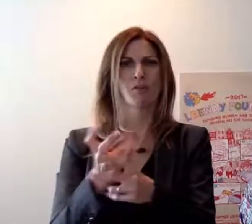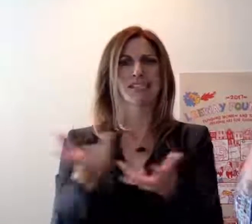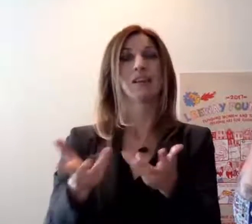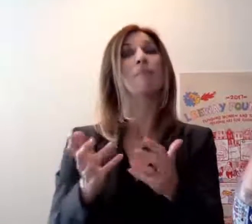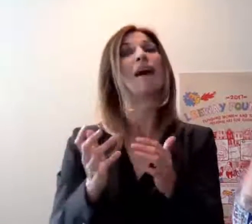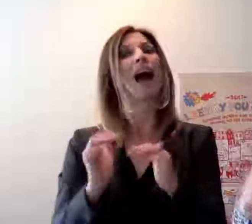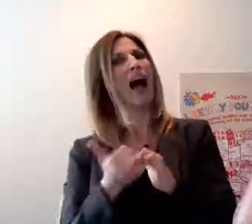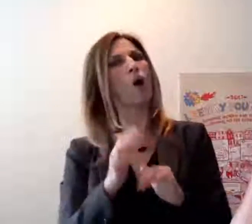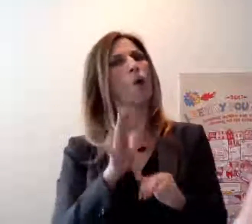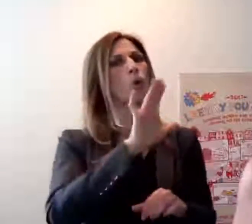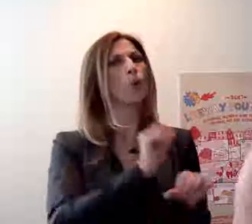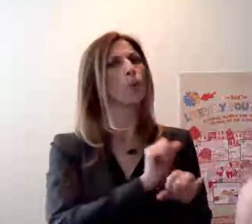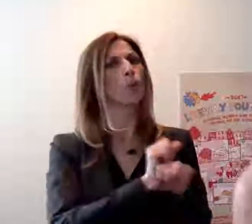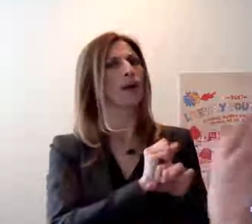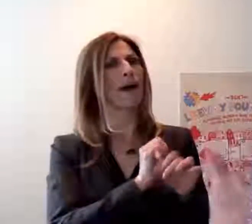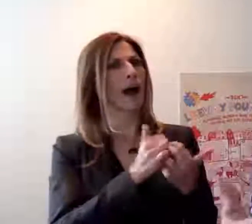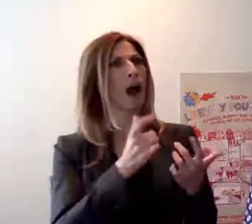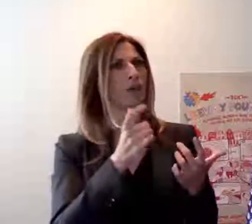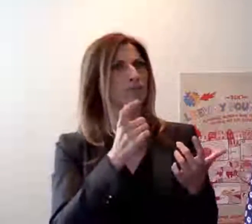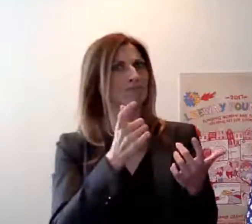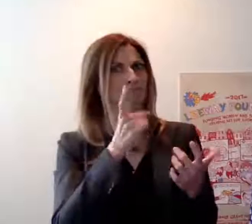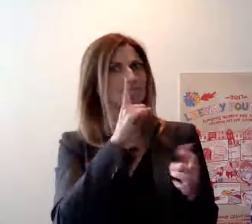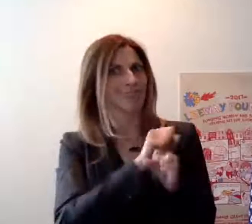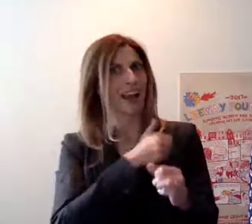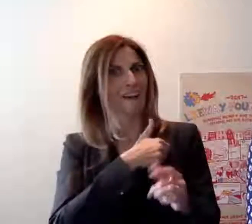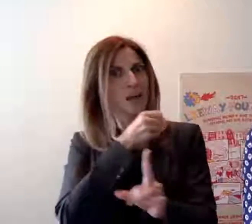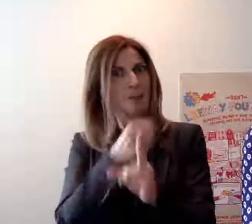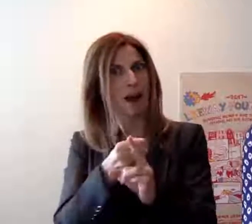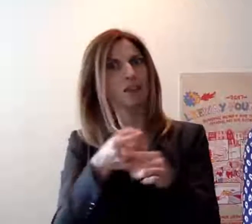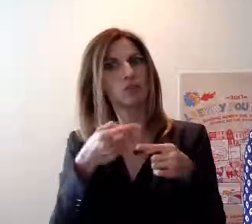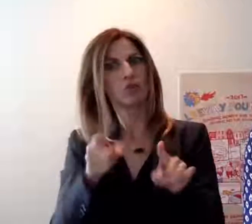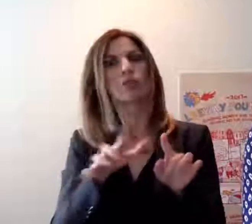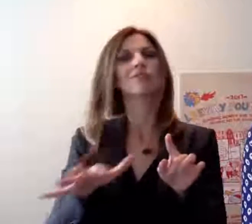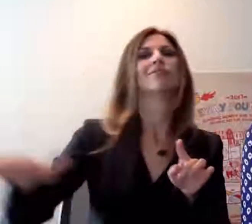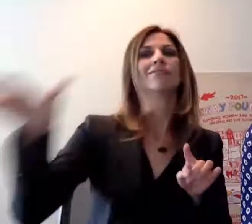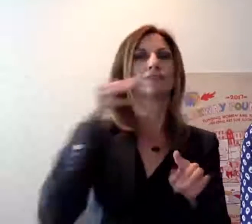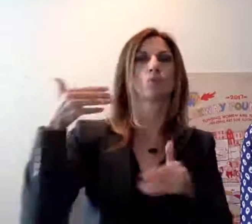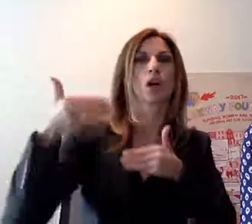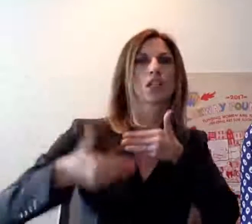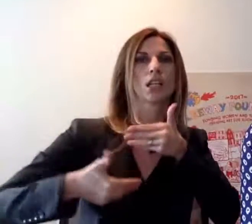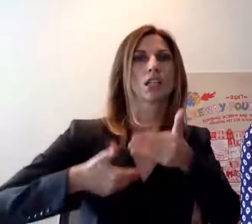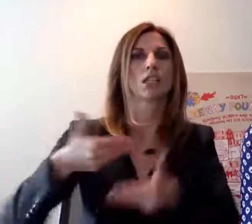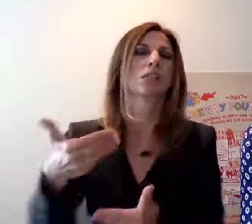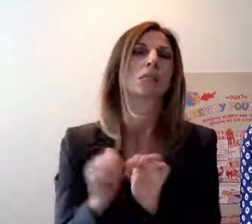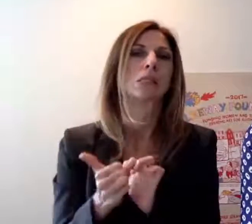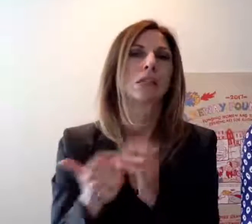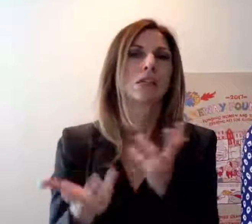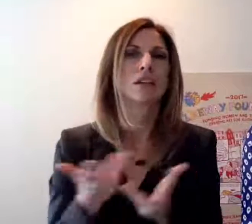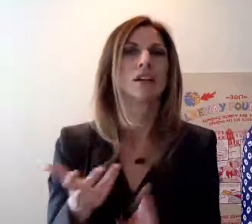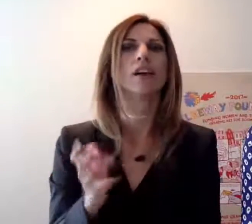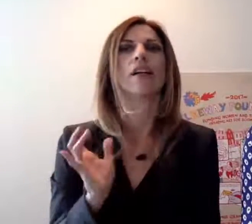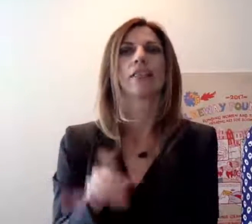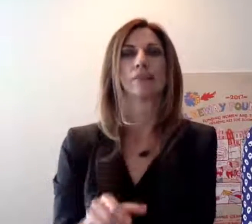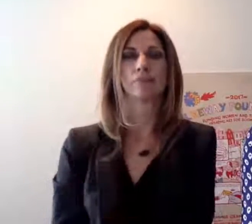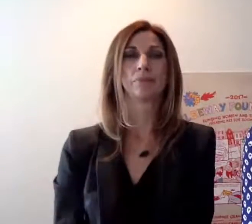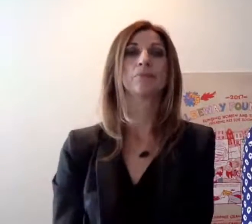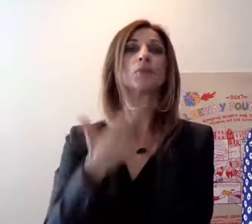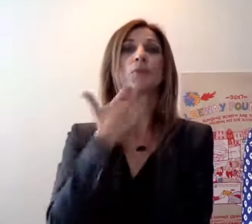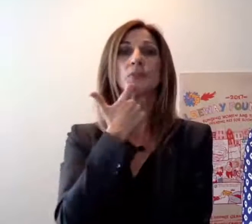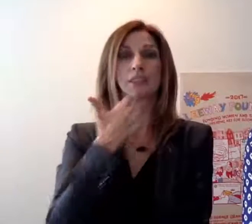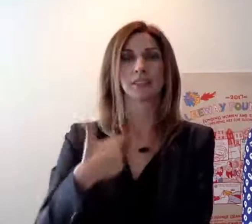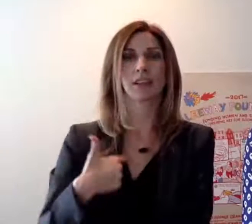doing having some sort of impact in that larger process? So I